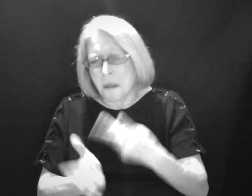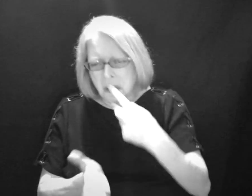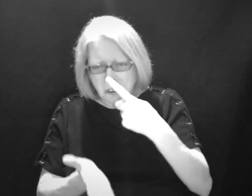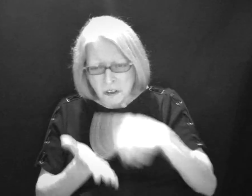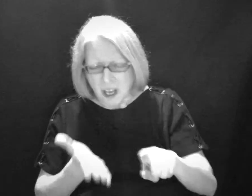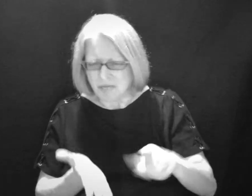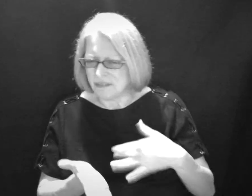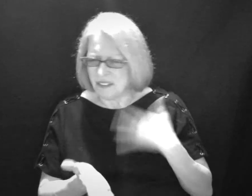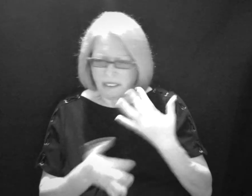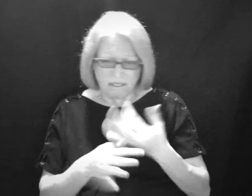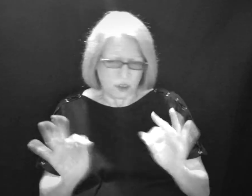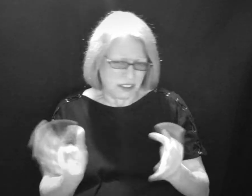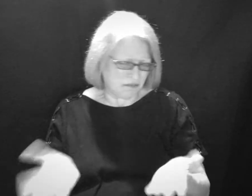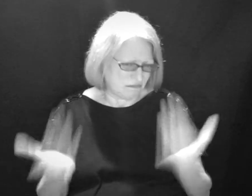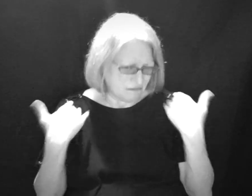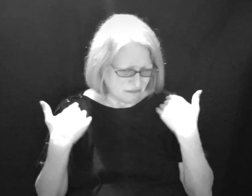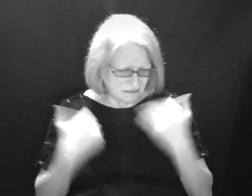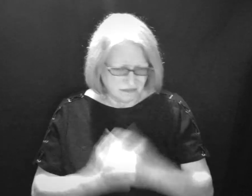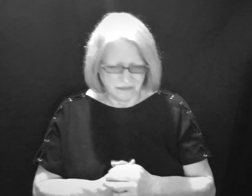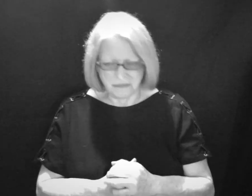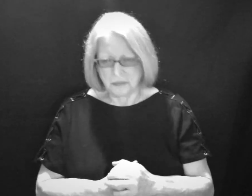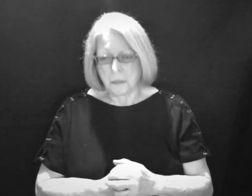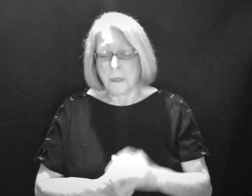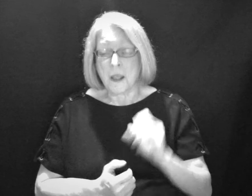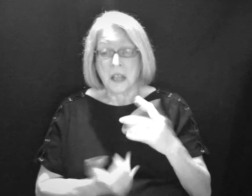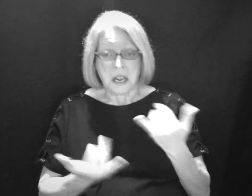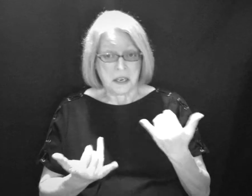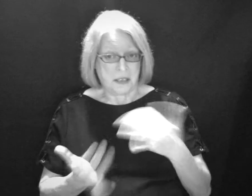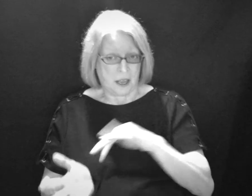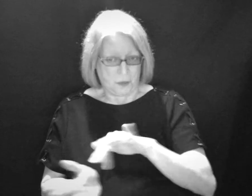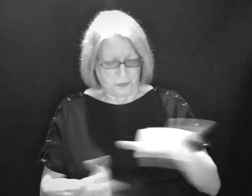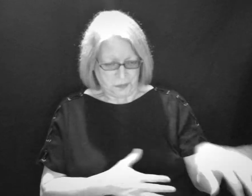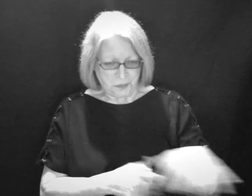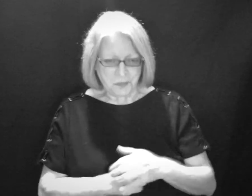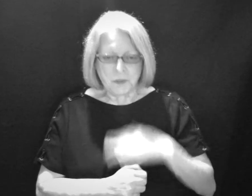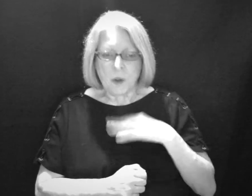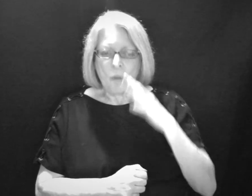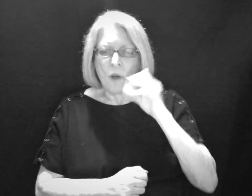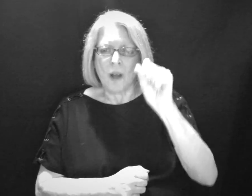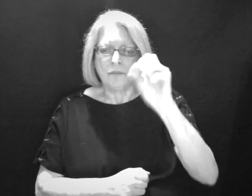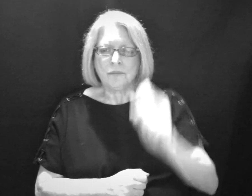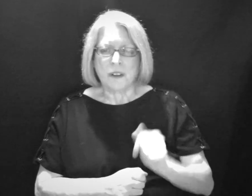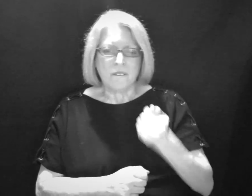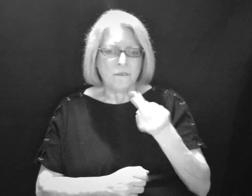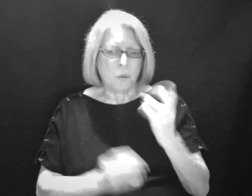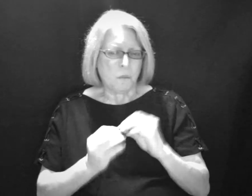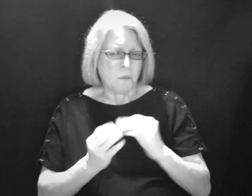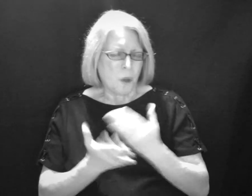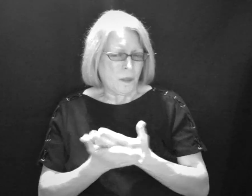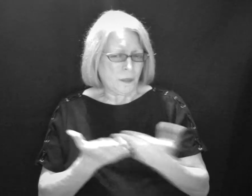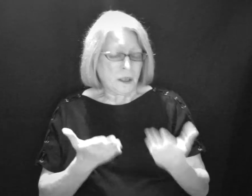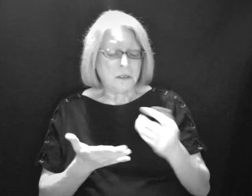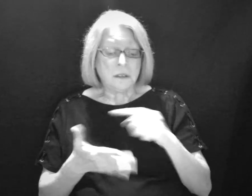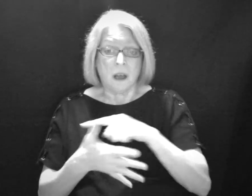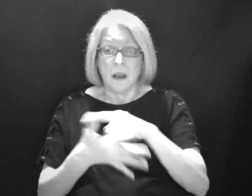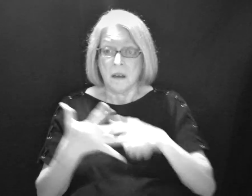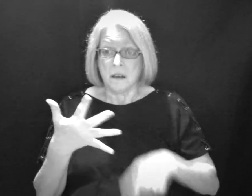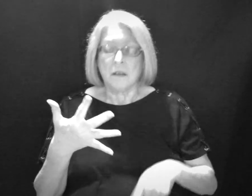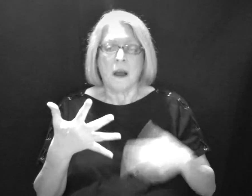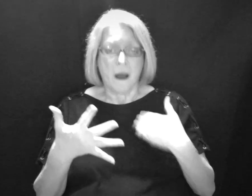and Update. And we can view our page. And we can see that the page is starting to look really